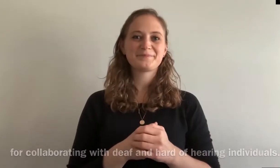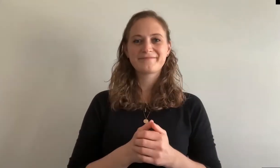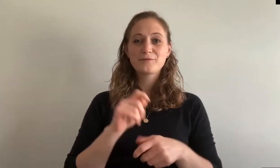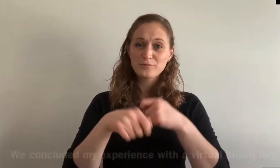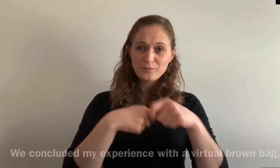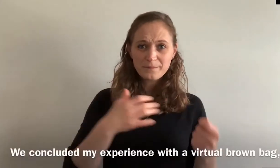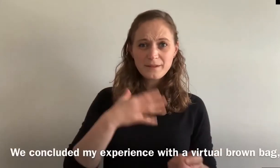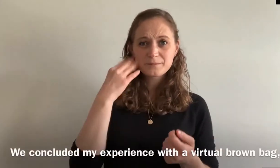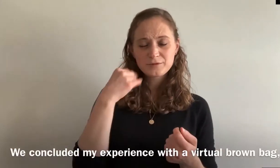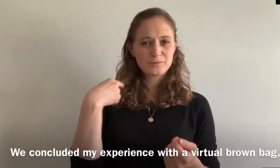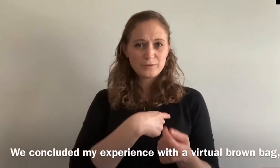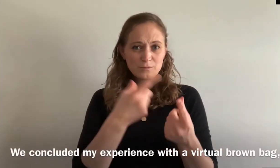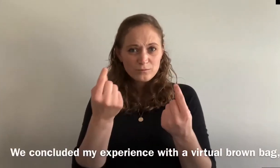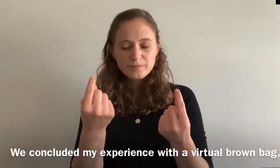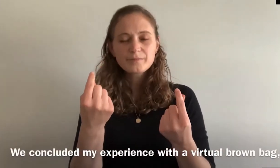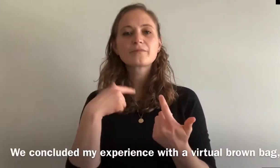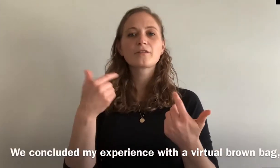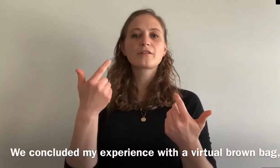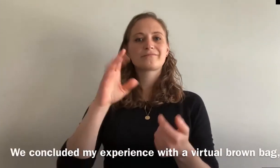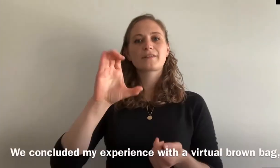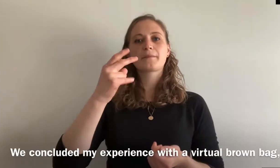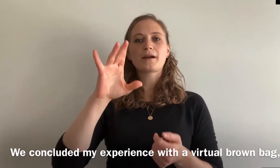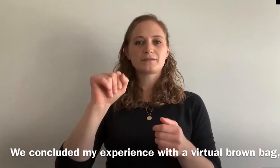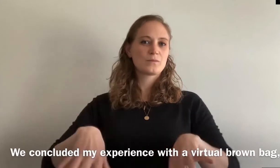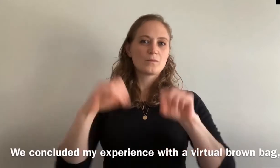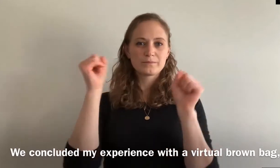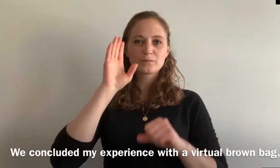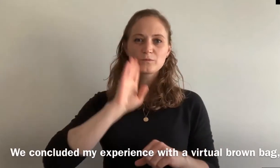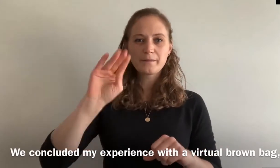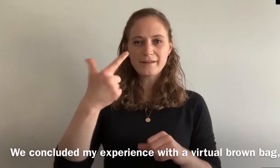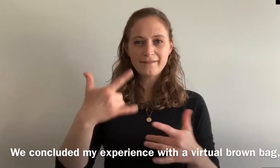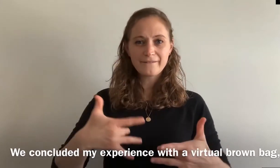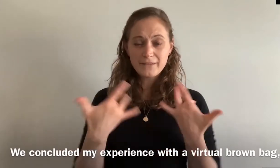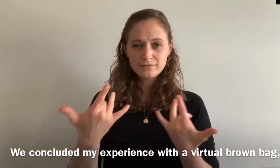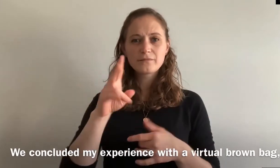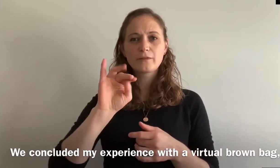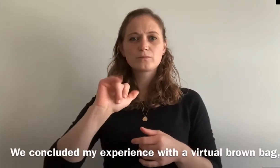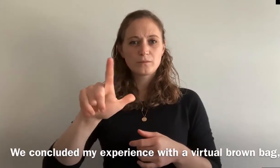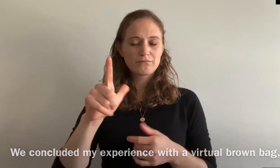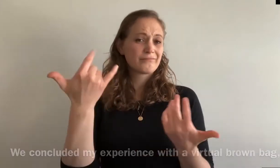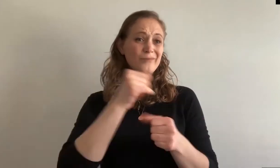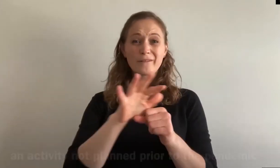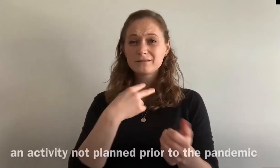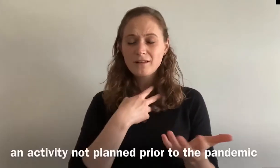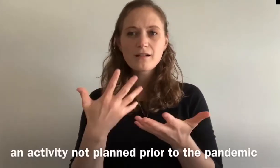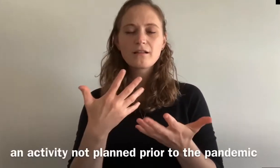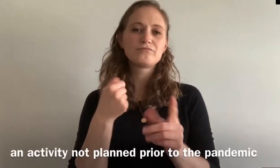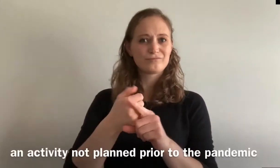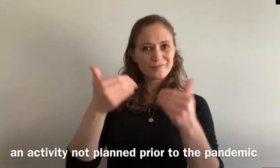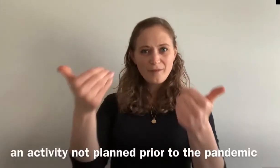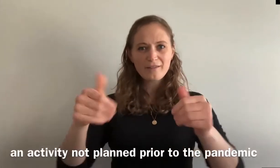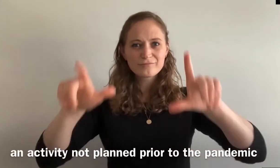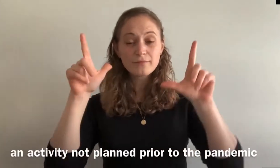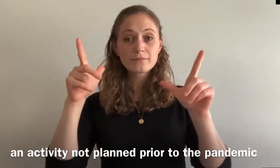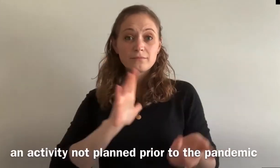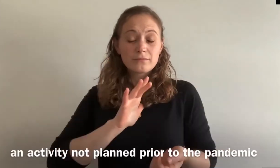hearing individuals. Then, to conclude my internship experience, we hosted a virtual brown bag event. It